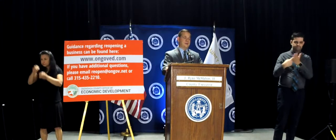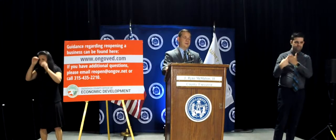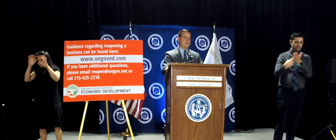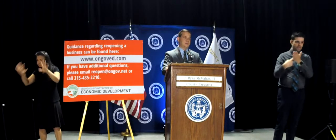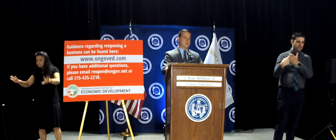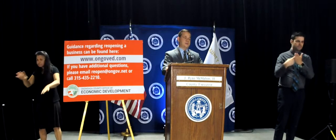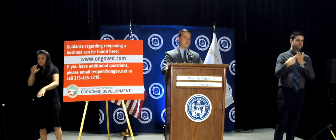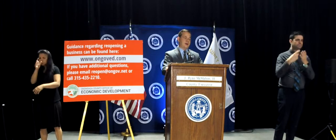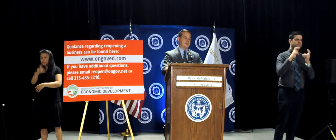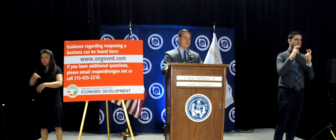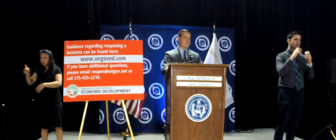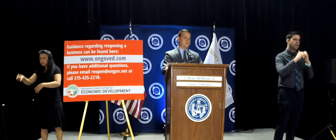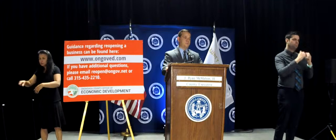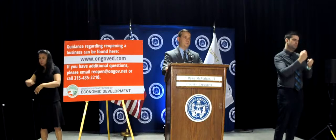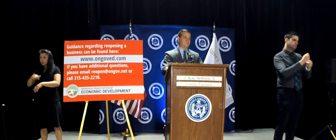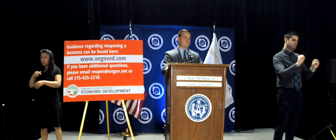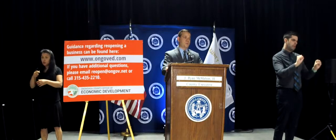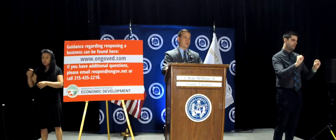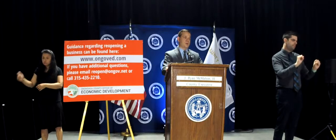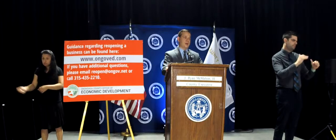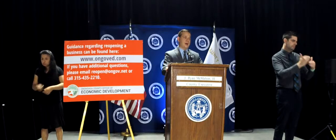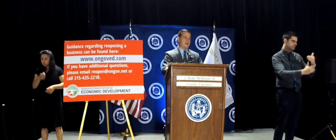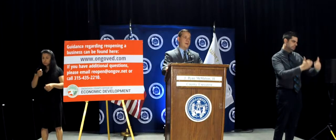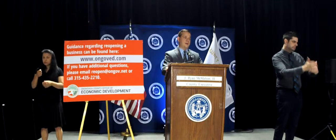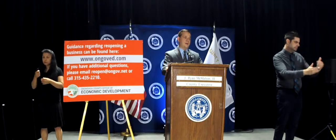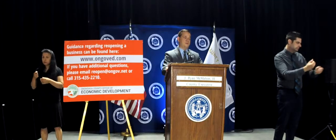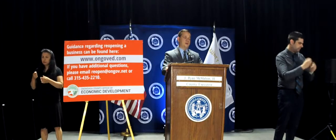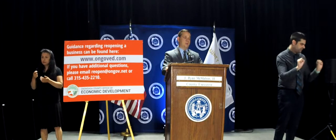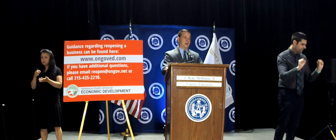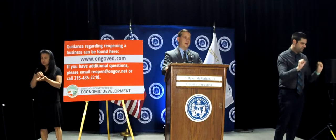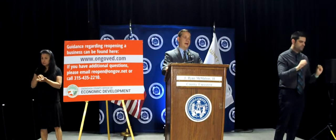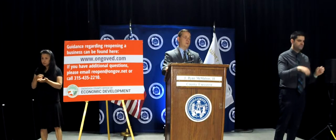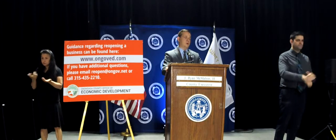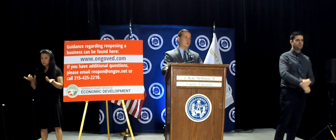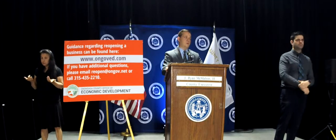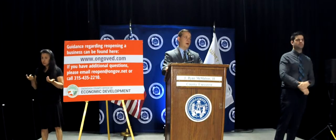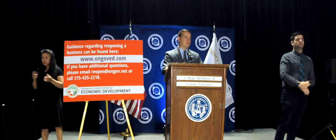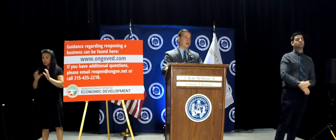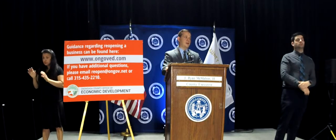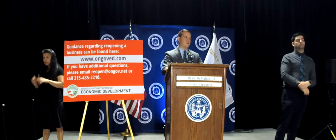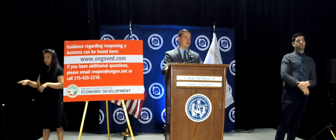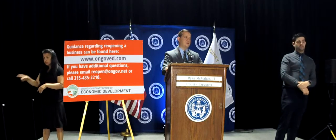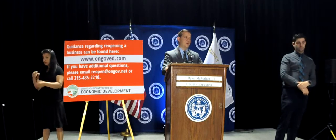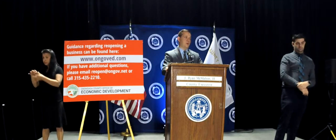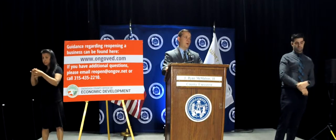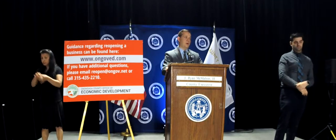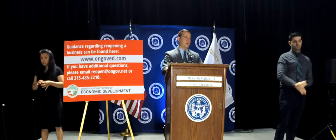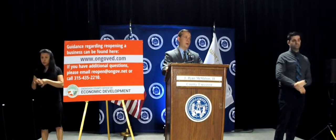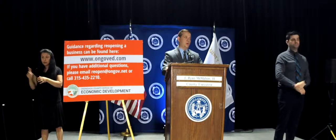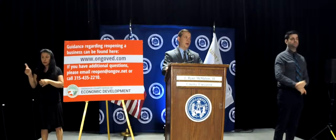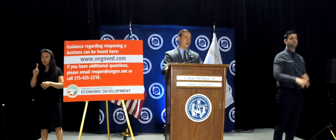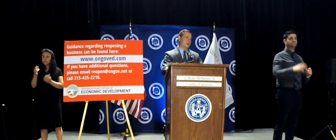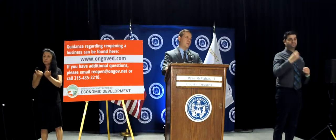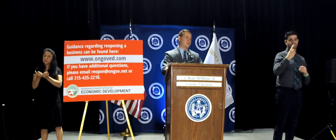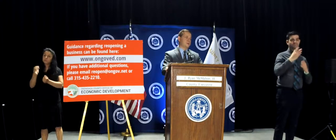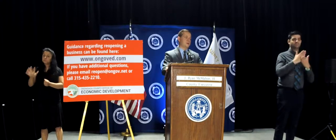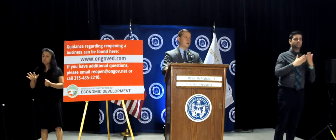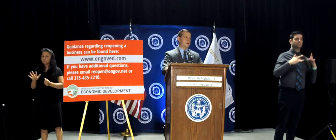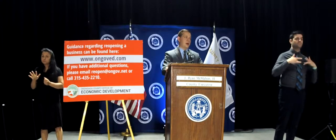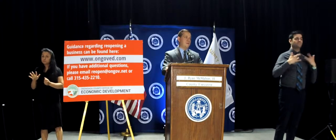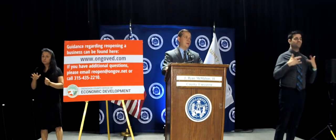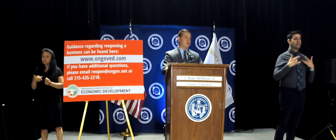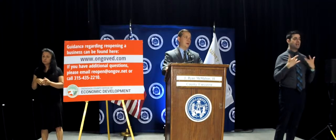yeah, some of these events that if they're planned outside of phase 4 and they're gray, they